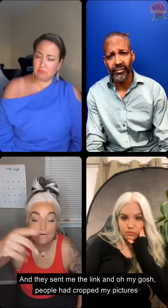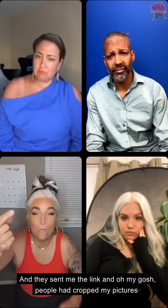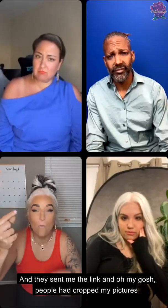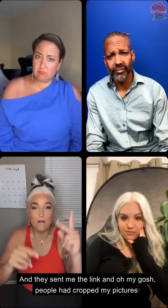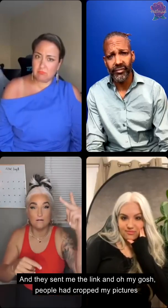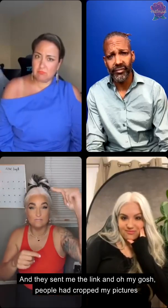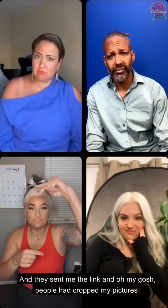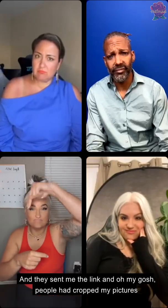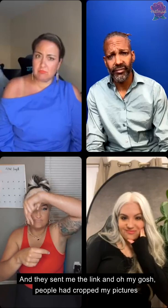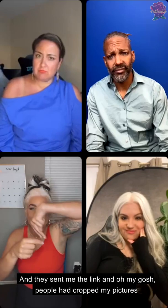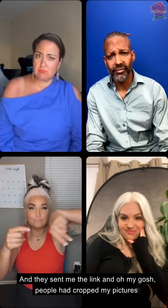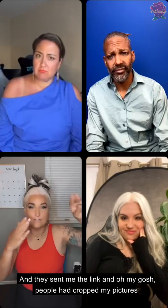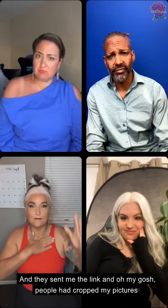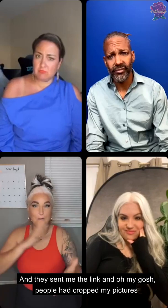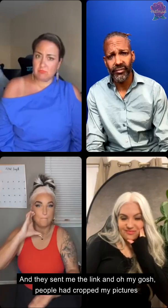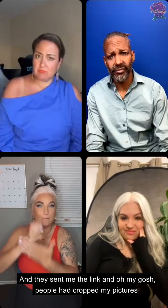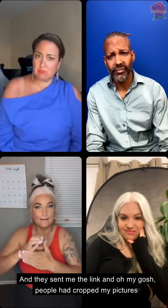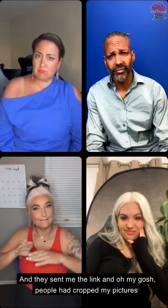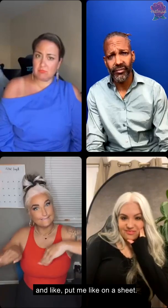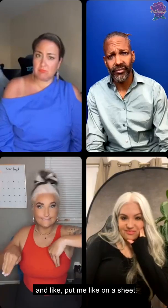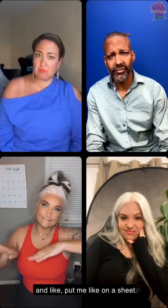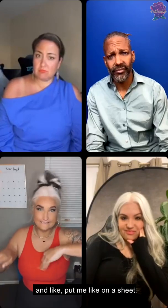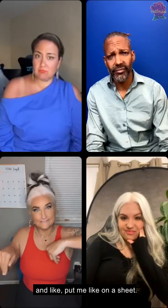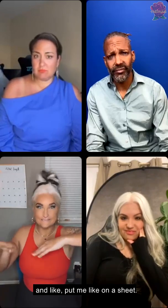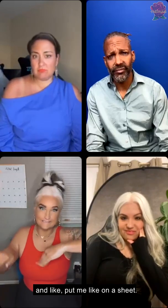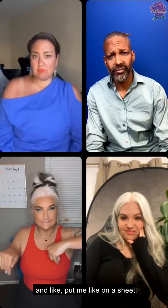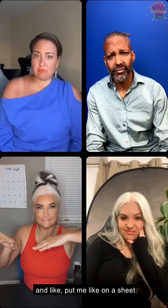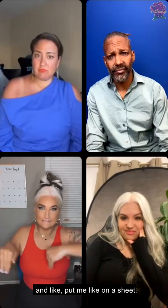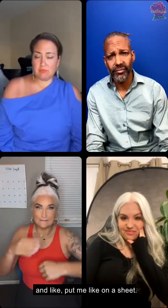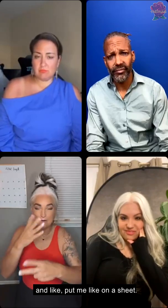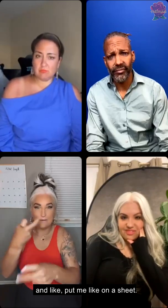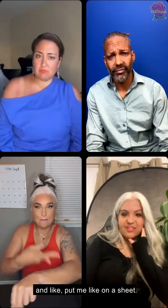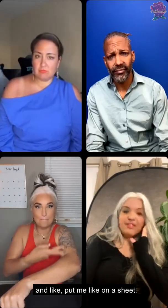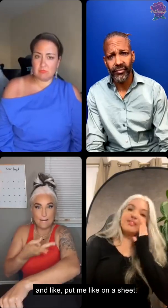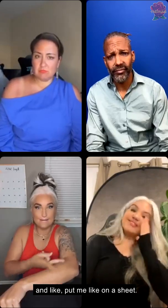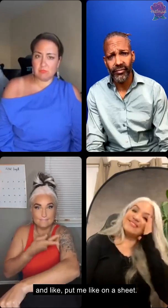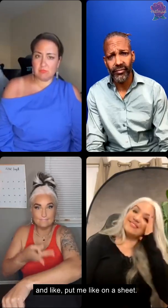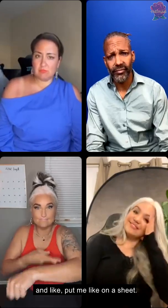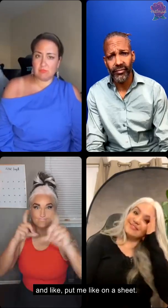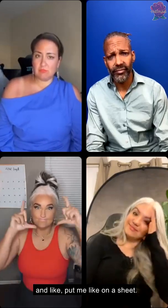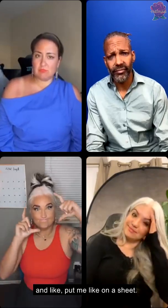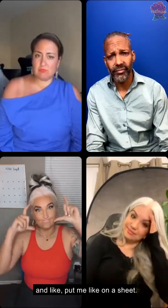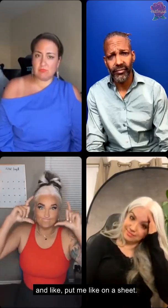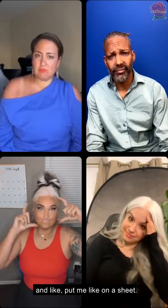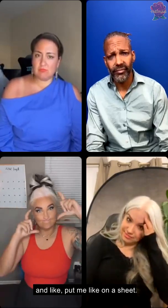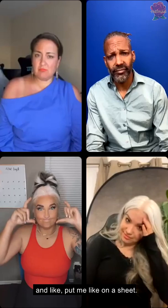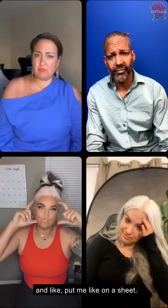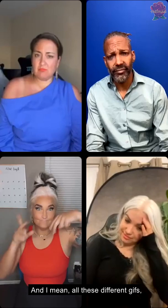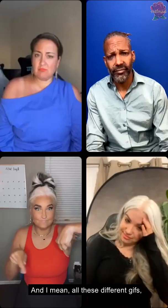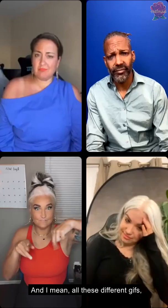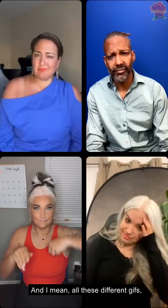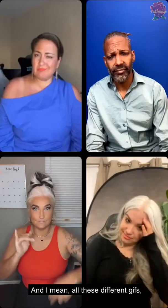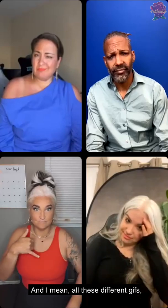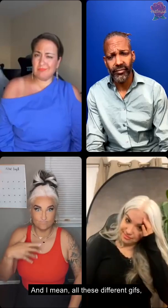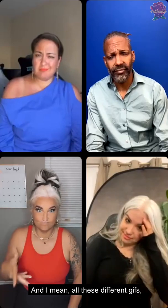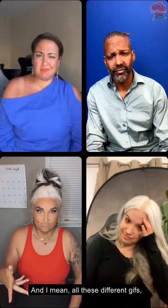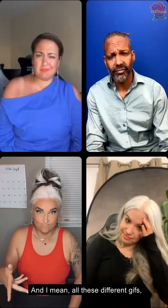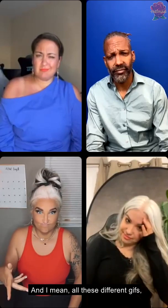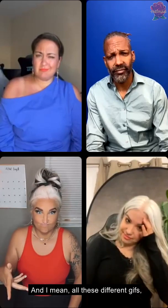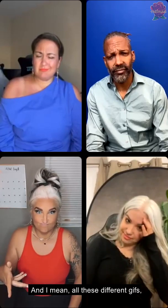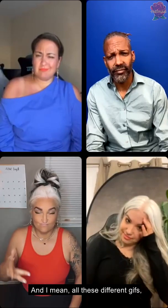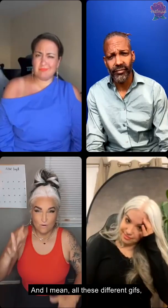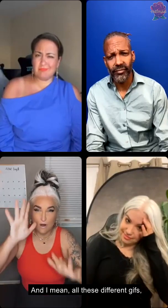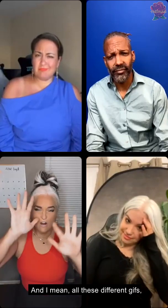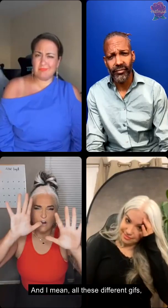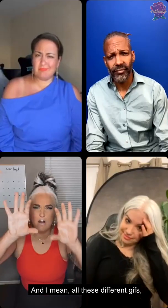gosh, people had cropped my pictures and like put me like on a sheet.